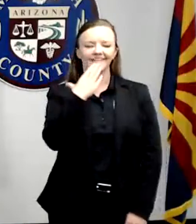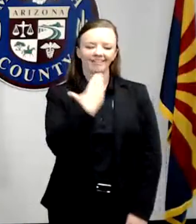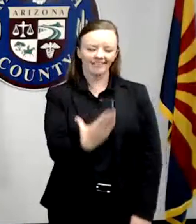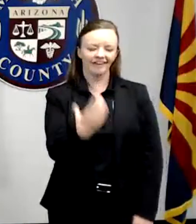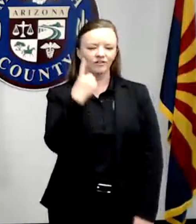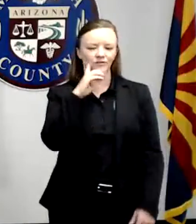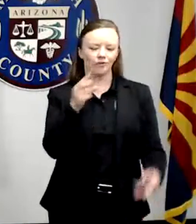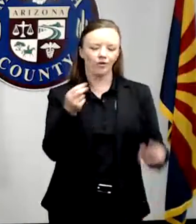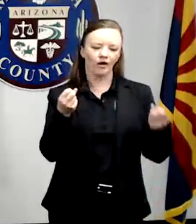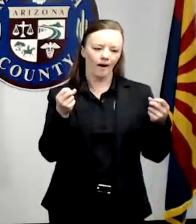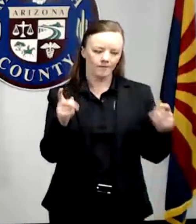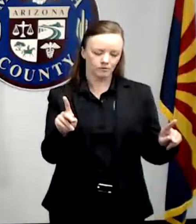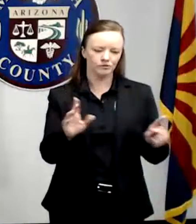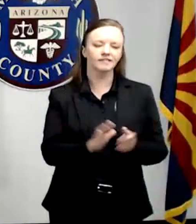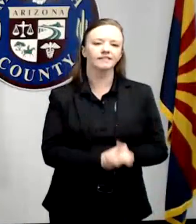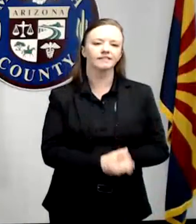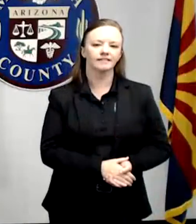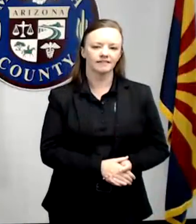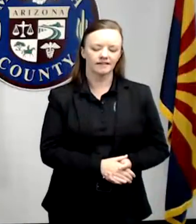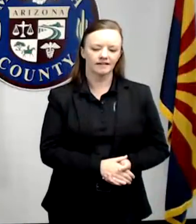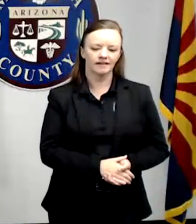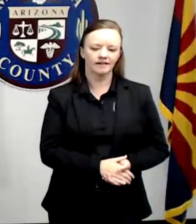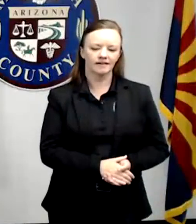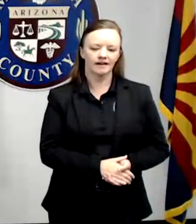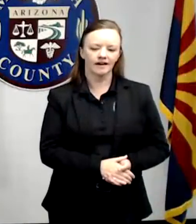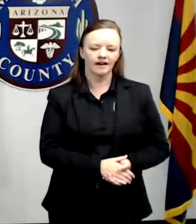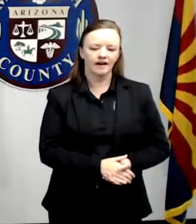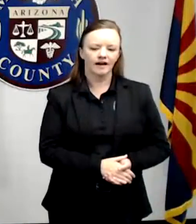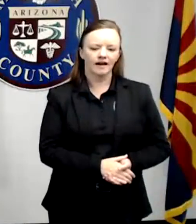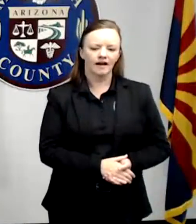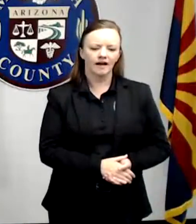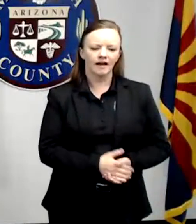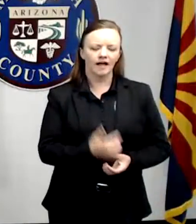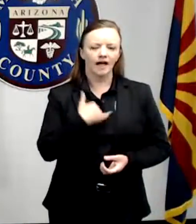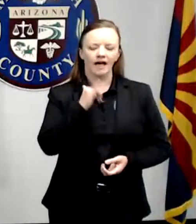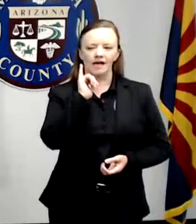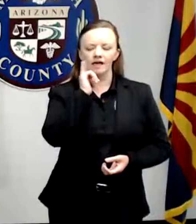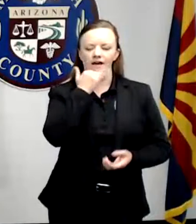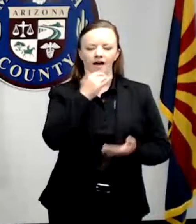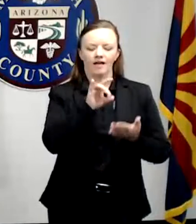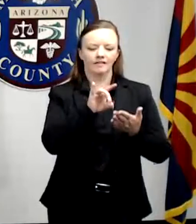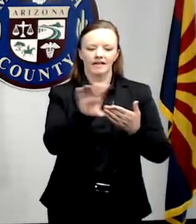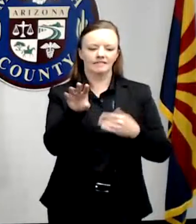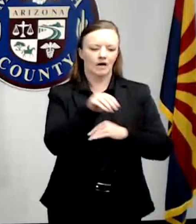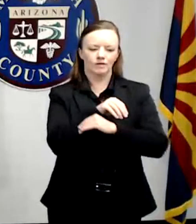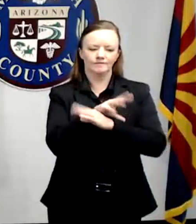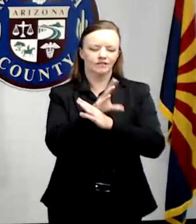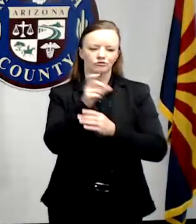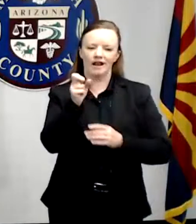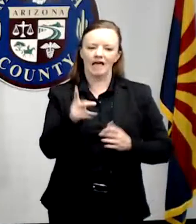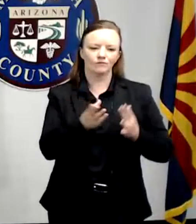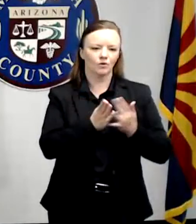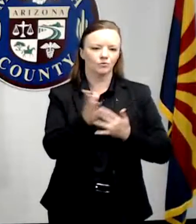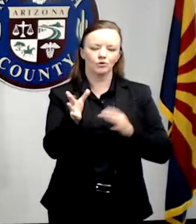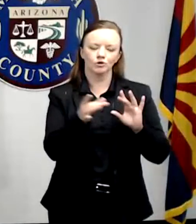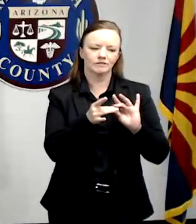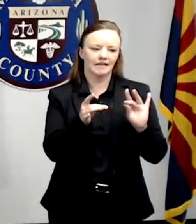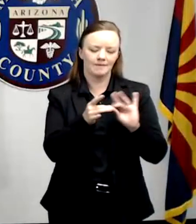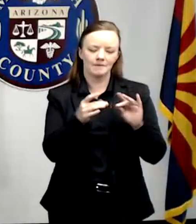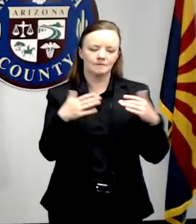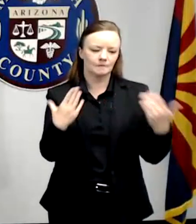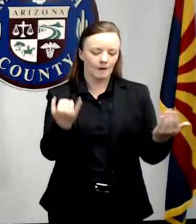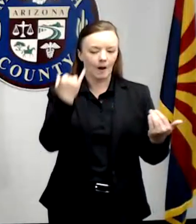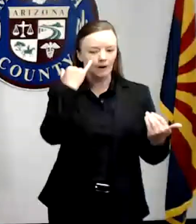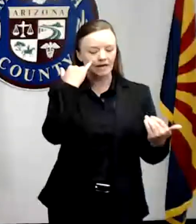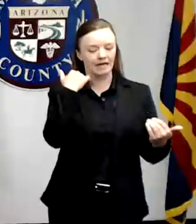Hi, thank you for this opportunity. I got kicked out of the session halfway through your statement. So